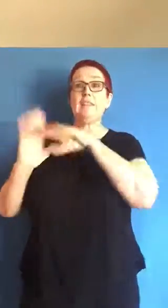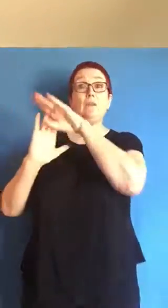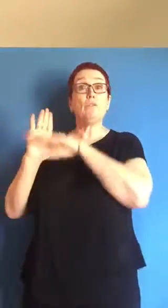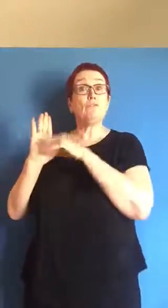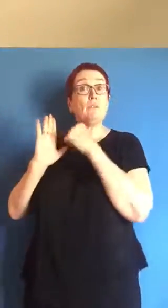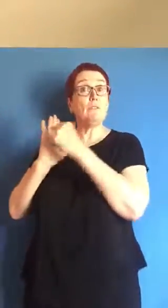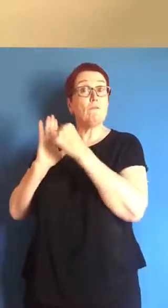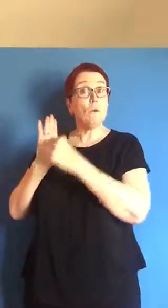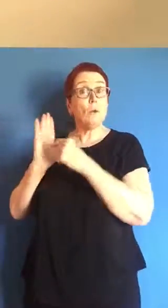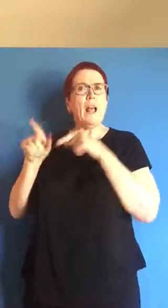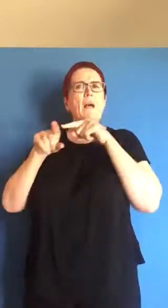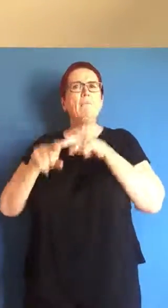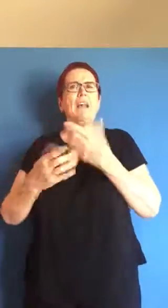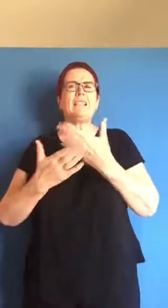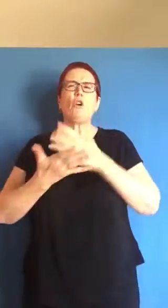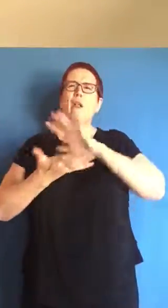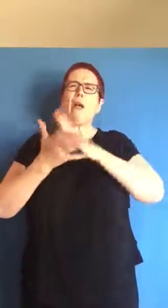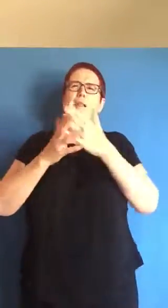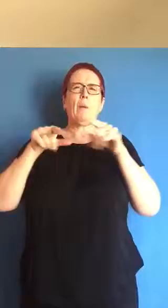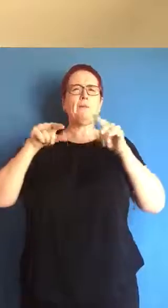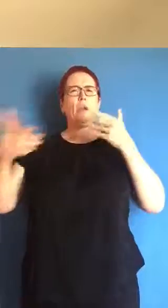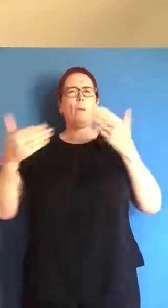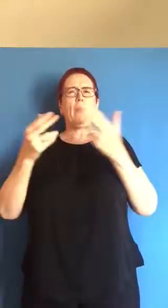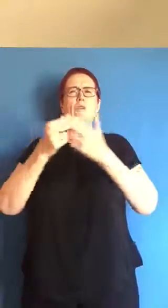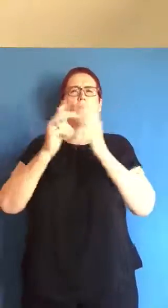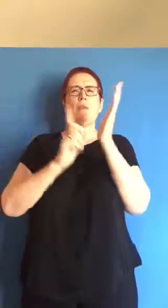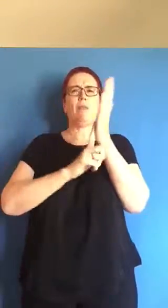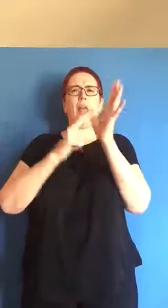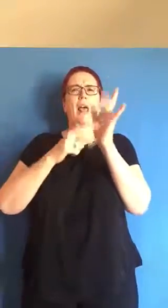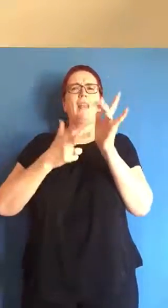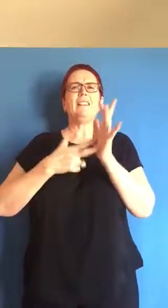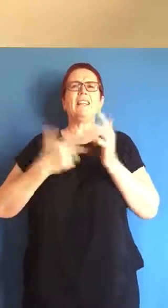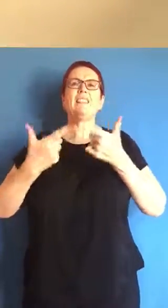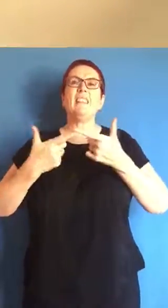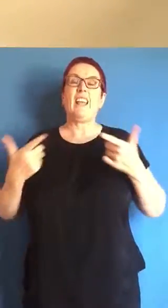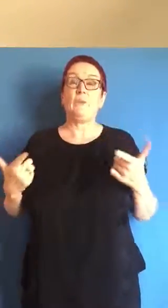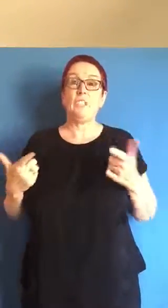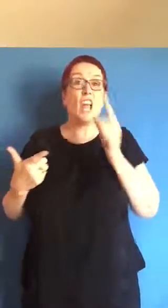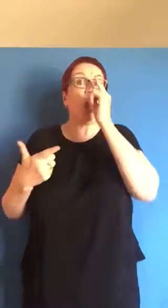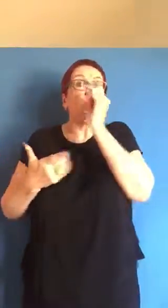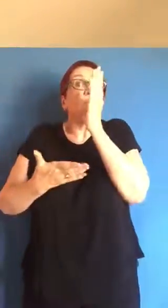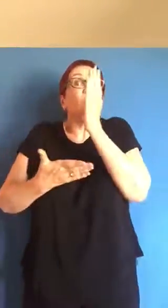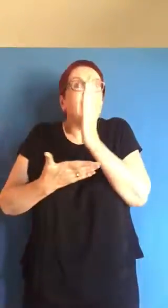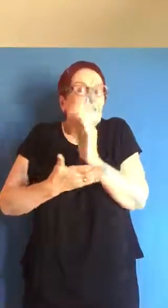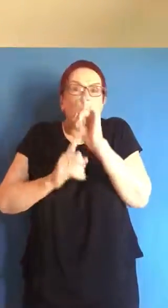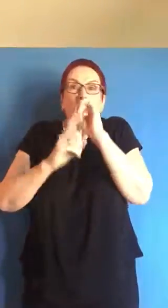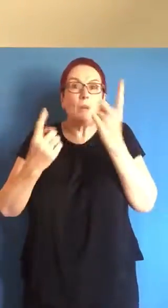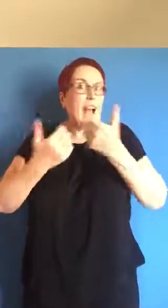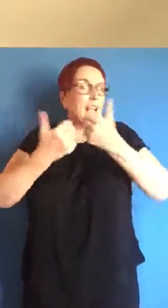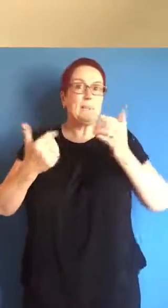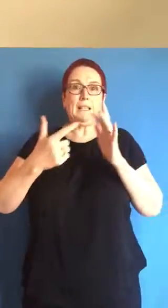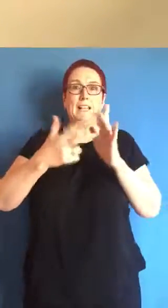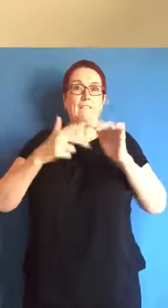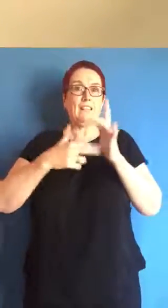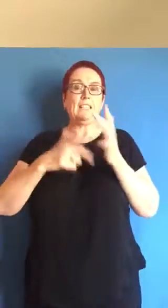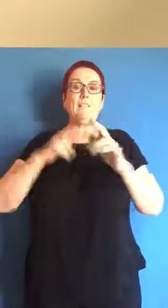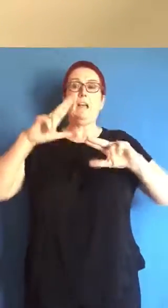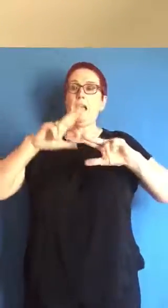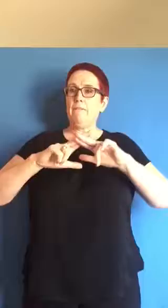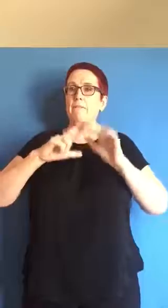based on a clumsy analogy with Latin, where you can't split an infinitive because it's a single word, facere, to